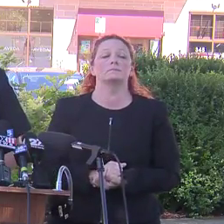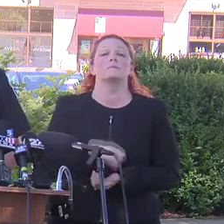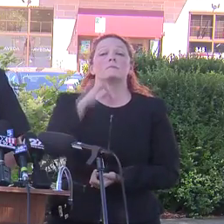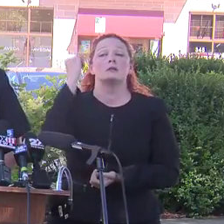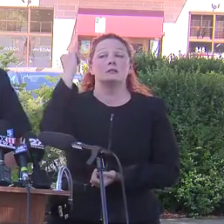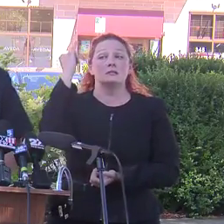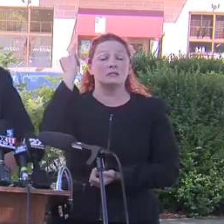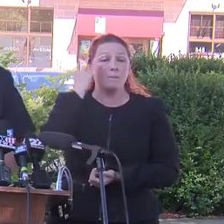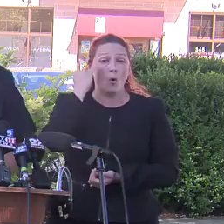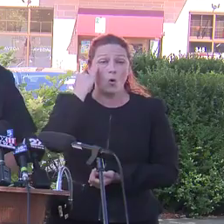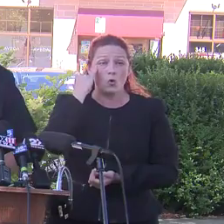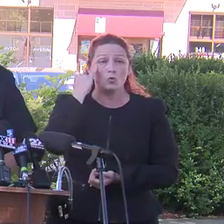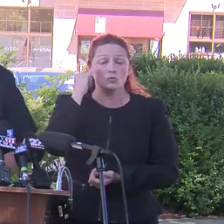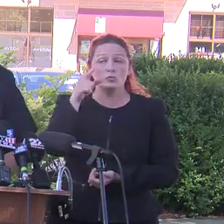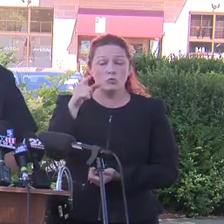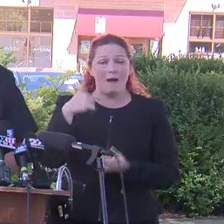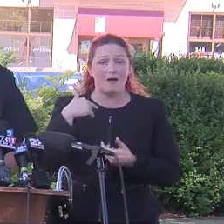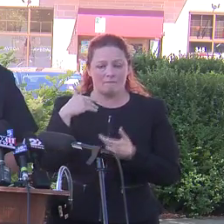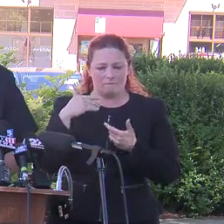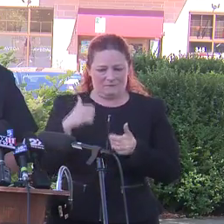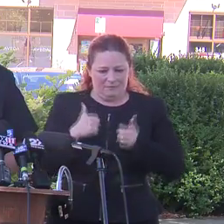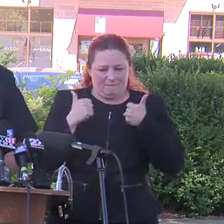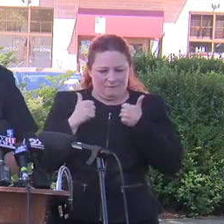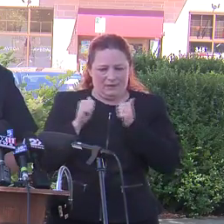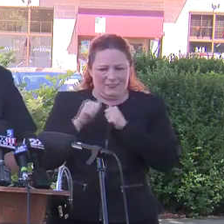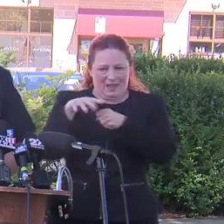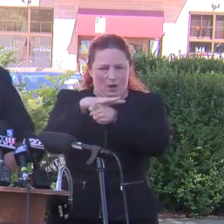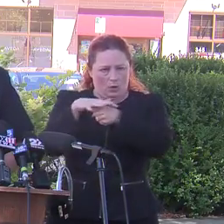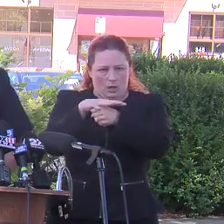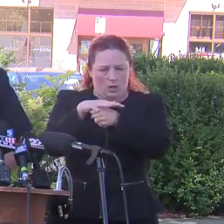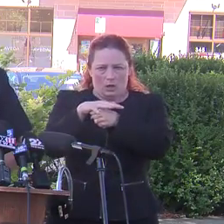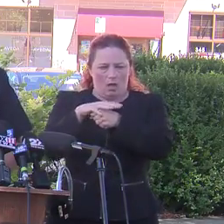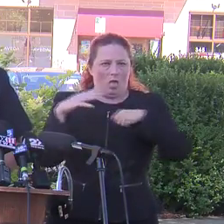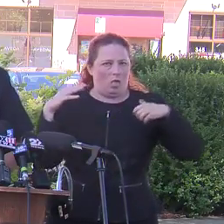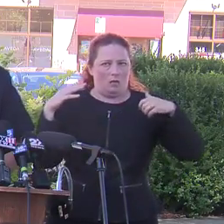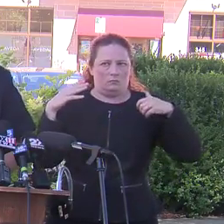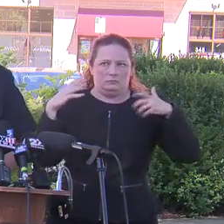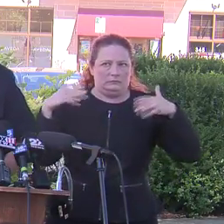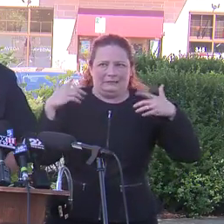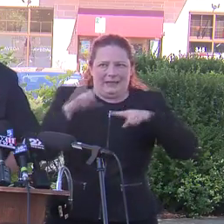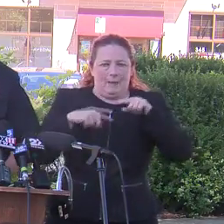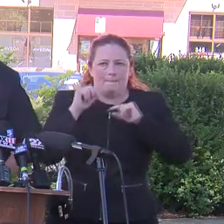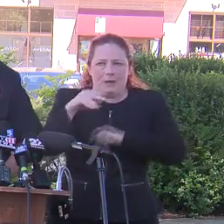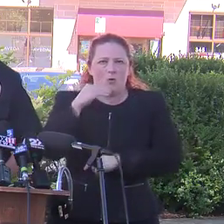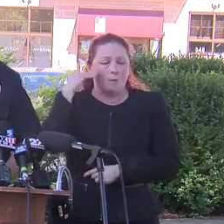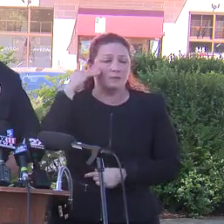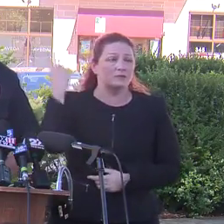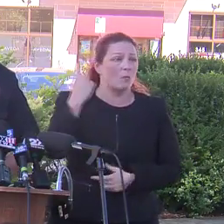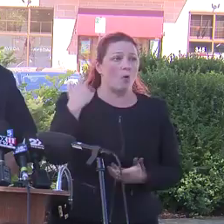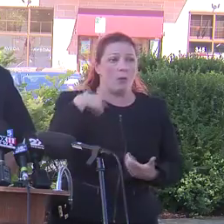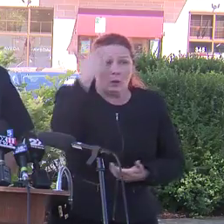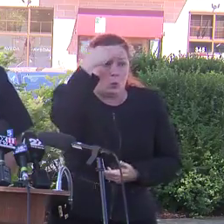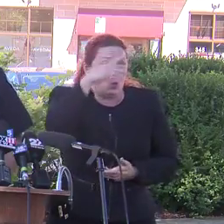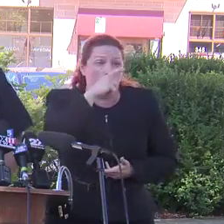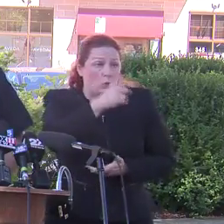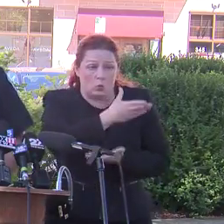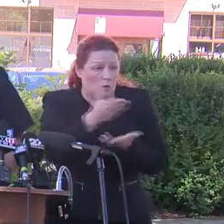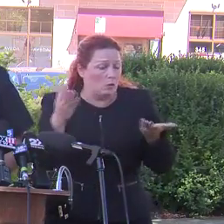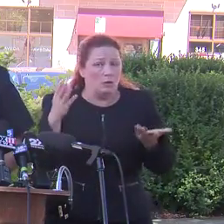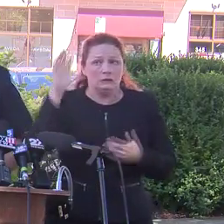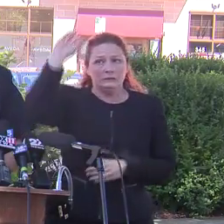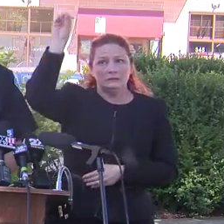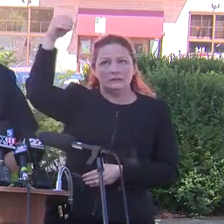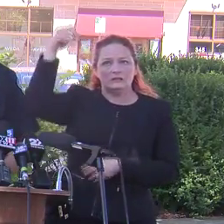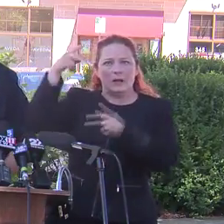that's within that restricted zone and is currently displaced and has not reached the Sunshine Place, meaning there's somebody out there that we're not aware of and the Sunshine